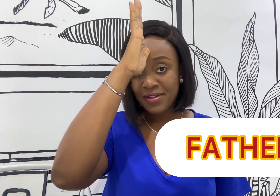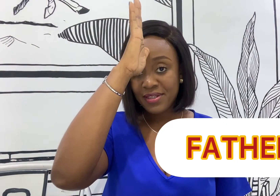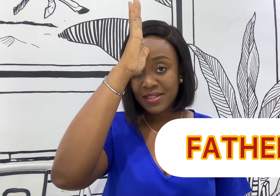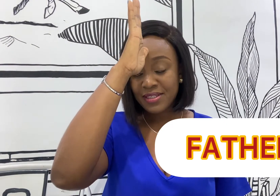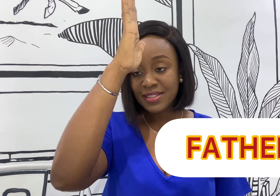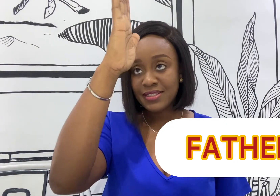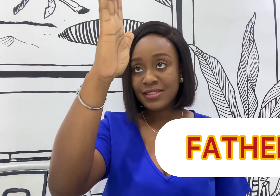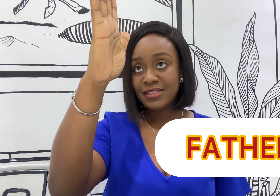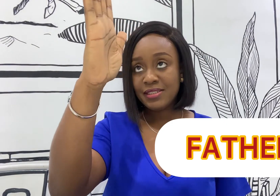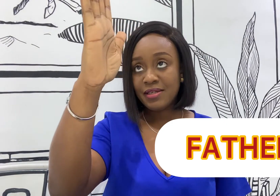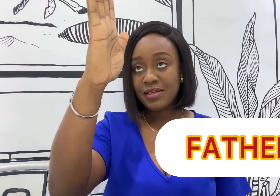Father.